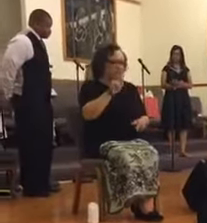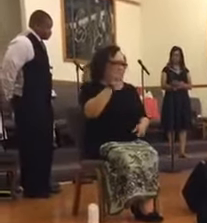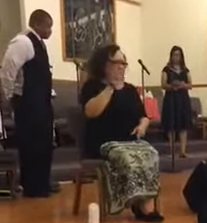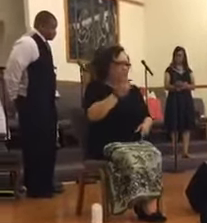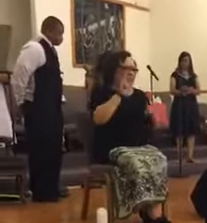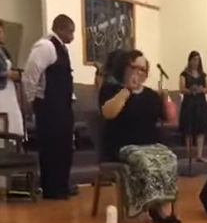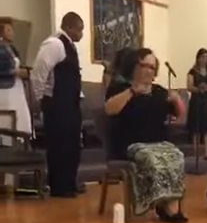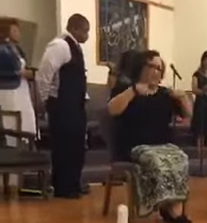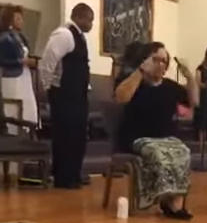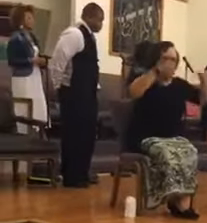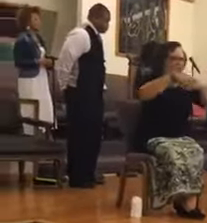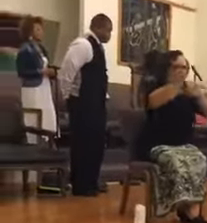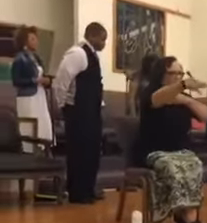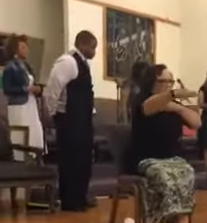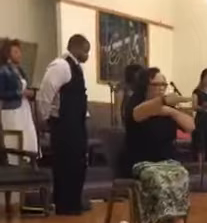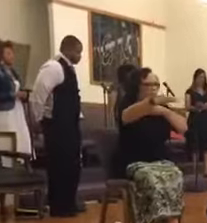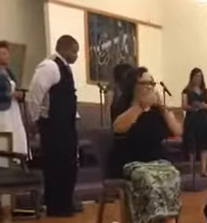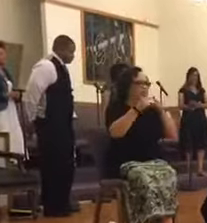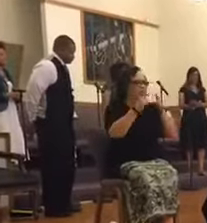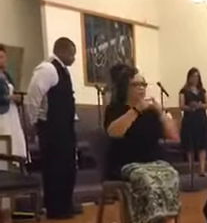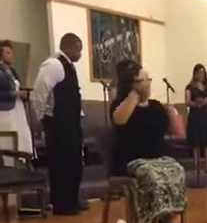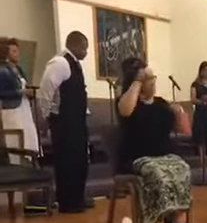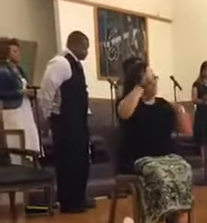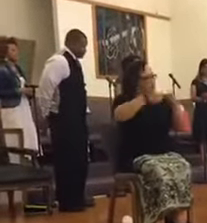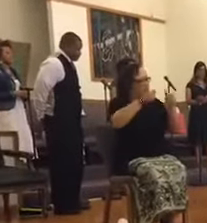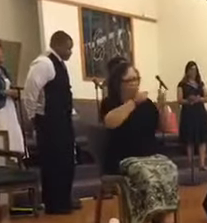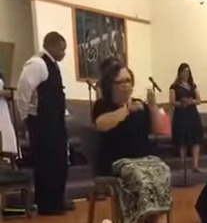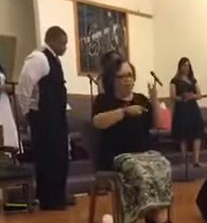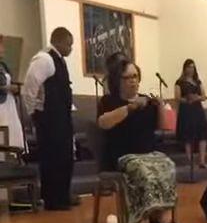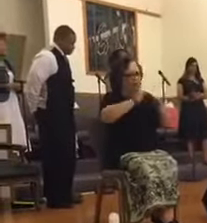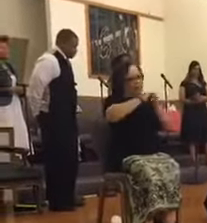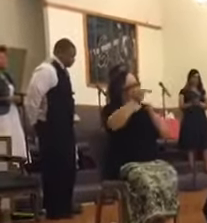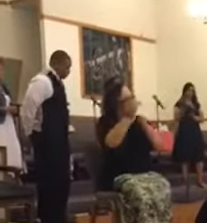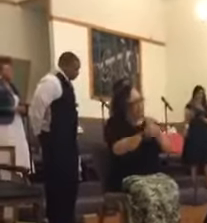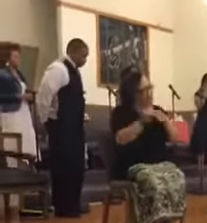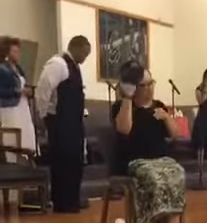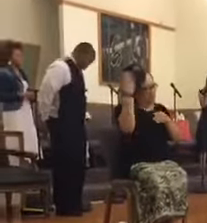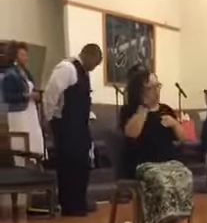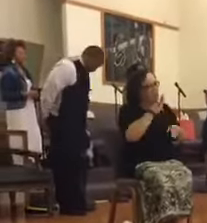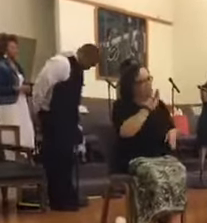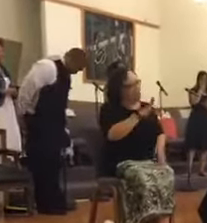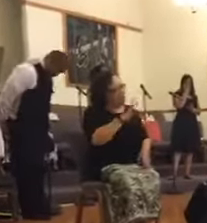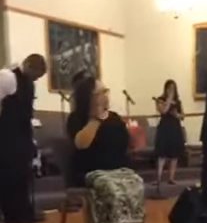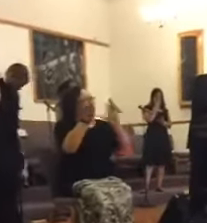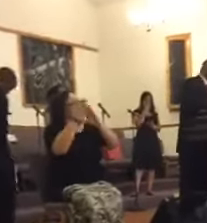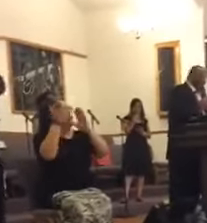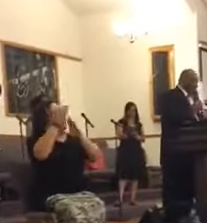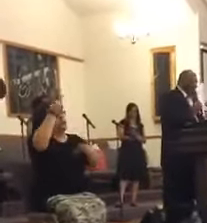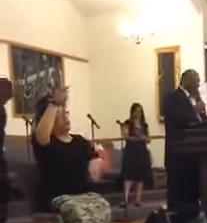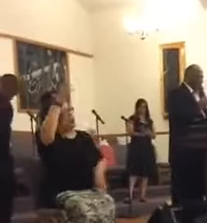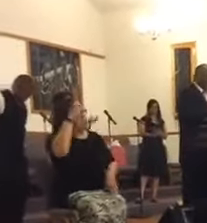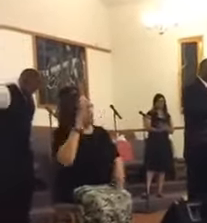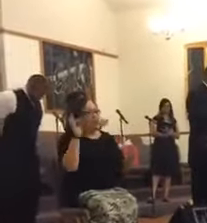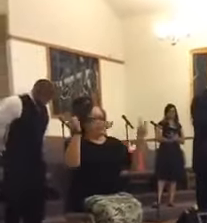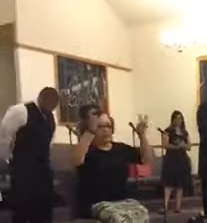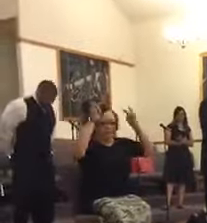And see what the end is going to be. Praise God. Praise God. Amen.